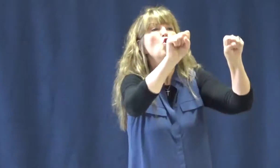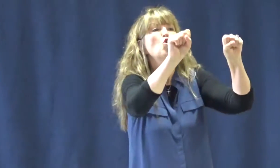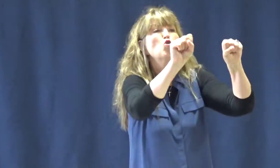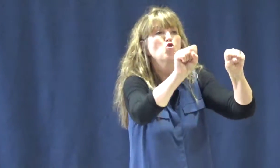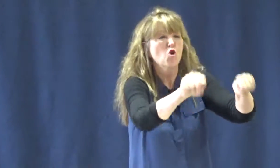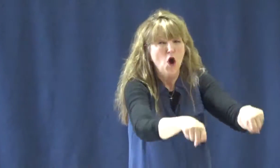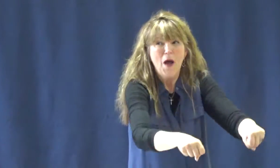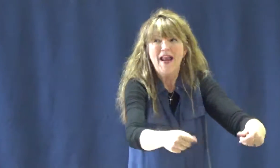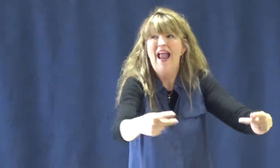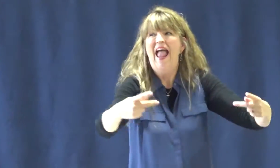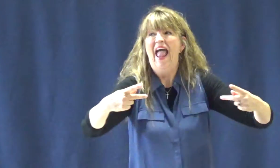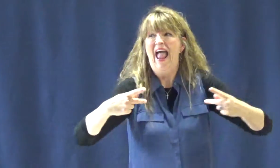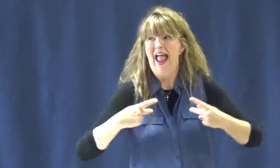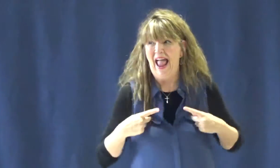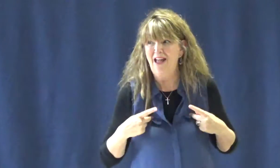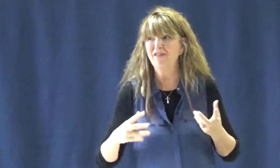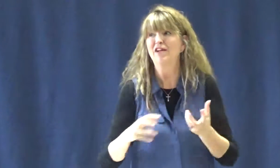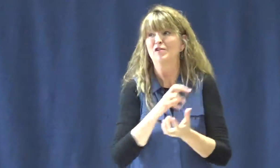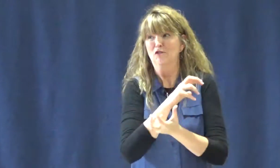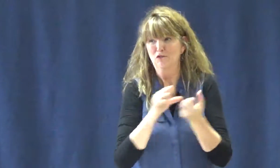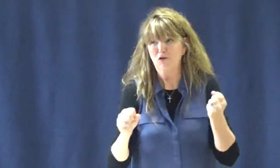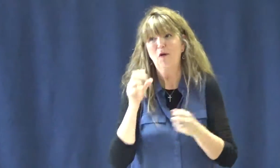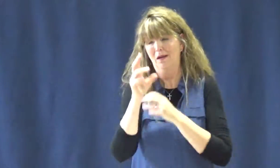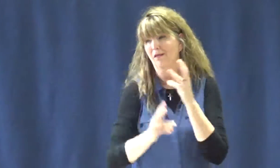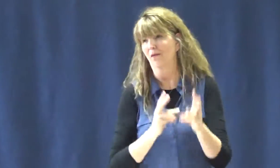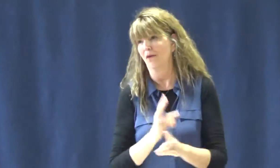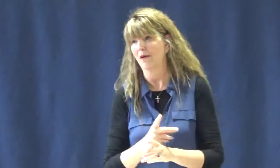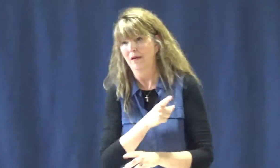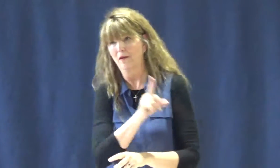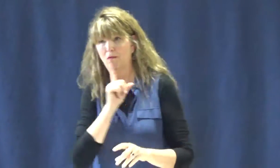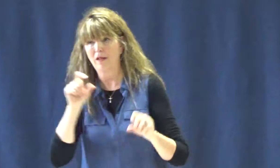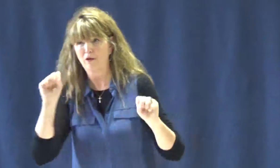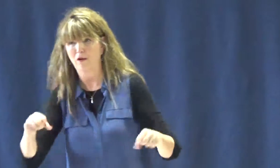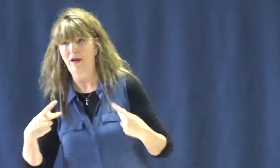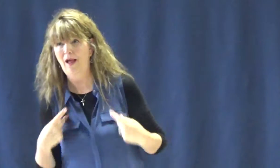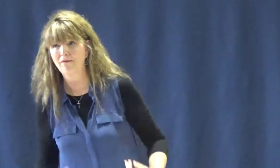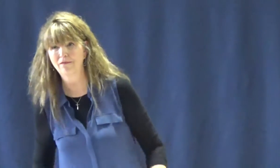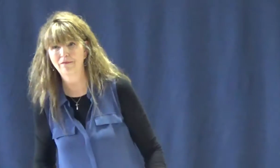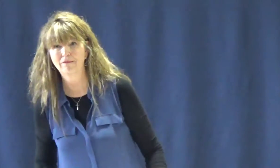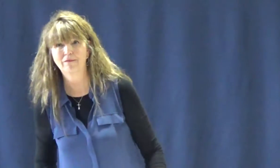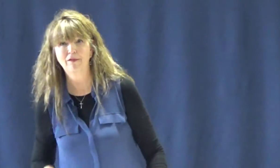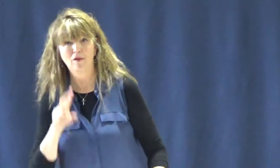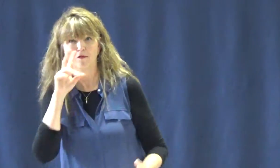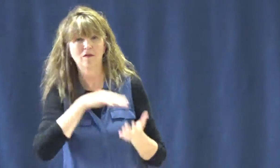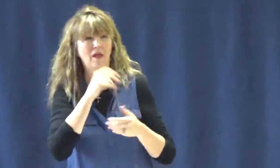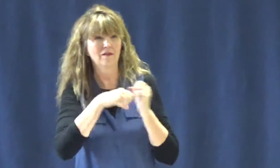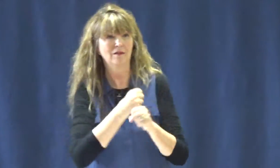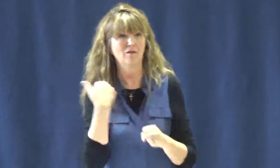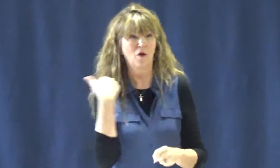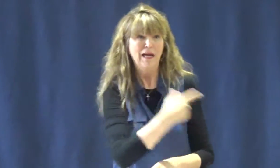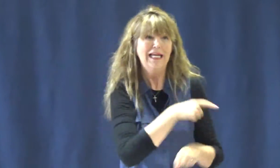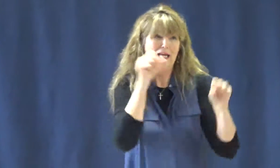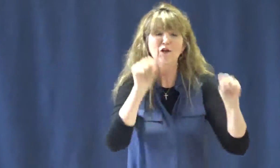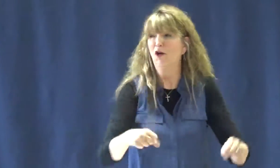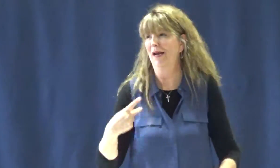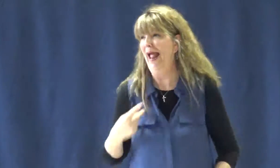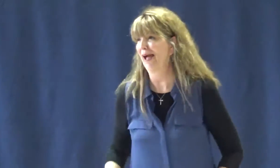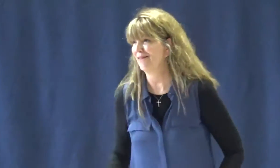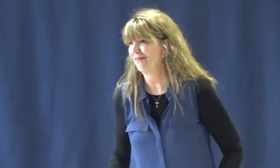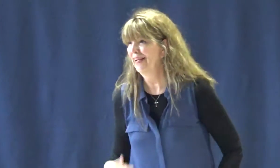During that time, could have destroyed the world. He really could have. 2,000 years ago,